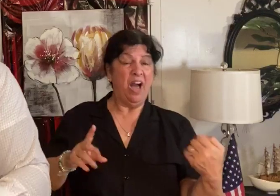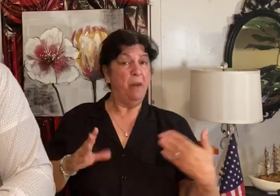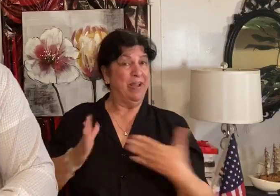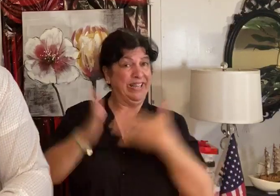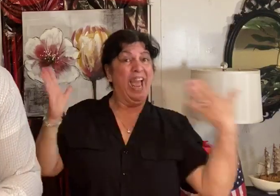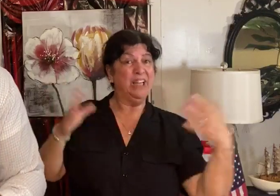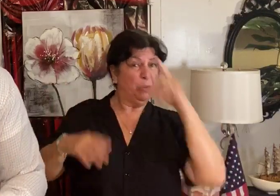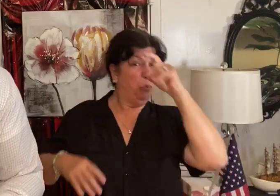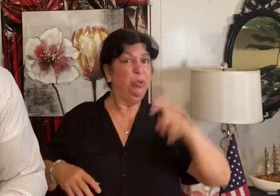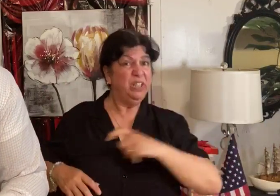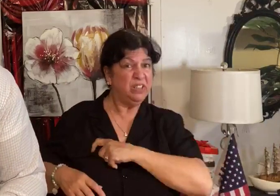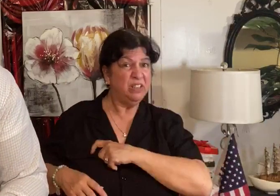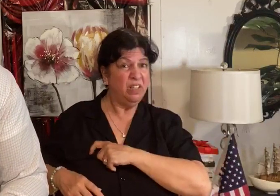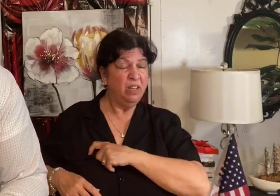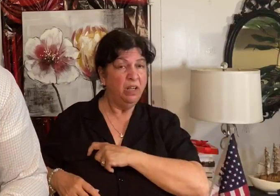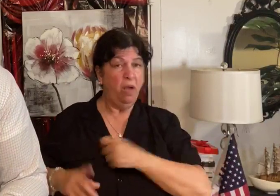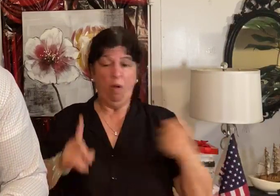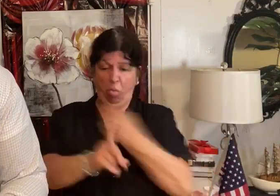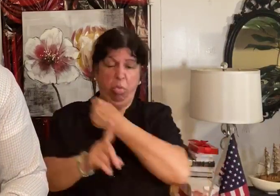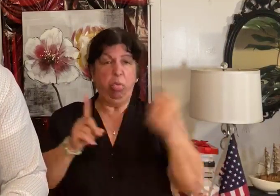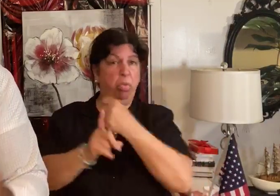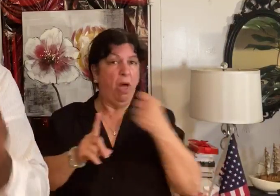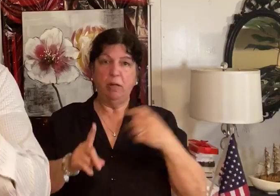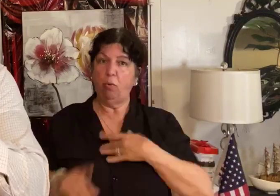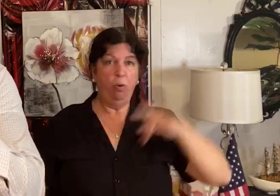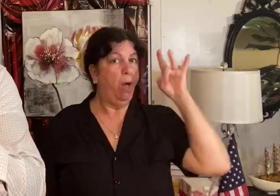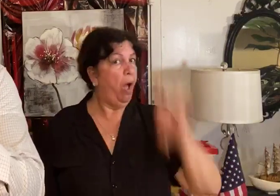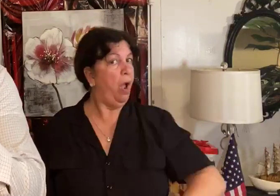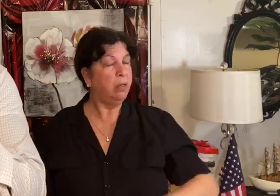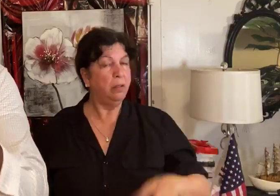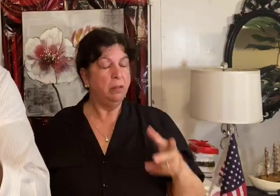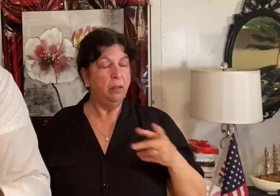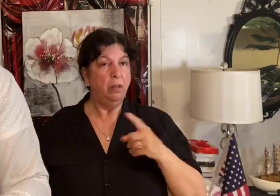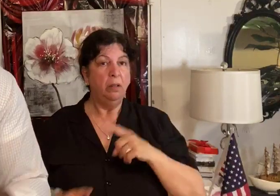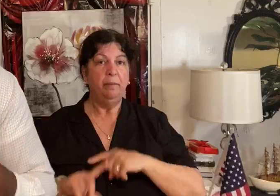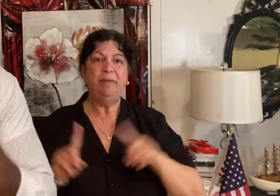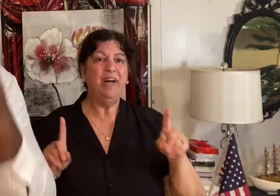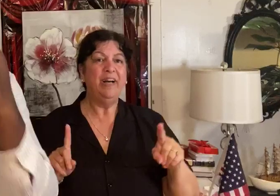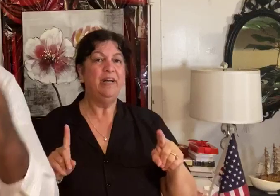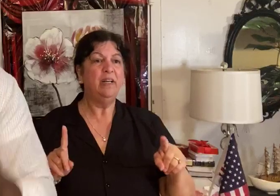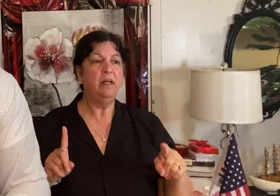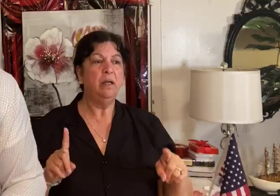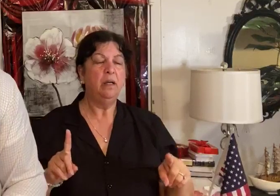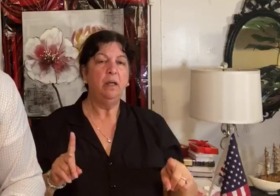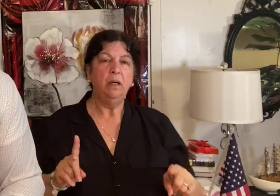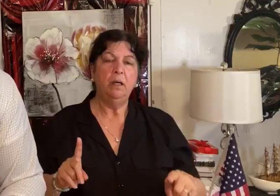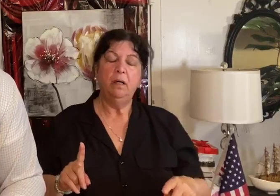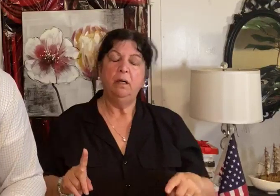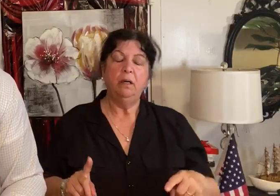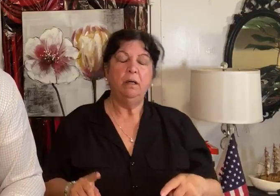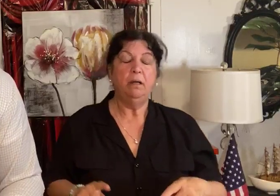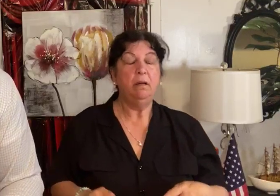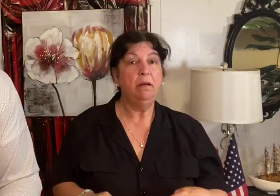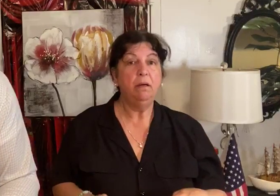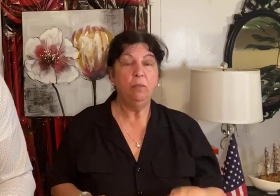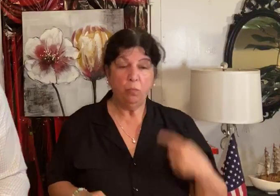power. I'm against police brutality, but that's not me being for Black Lives Matter,